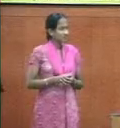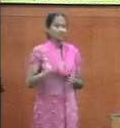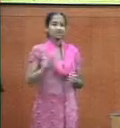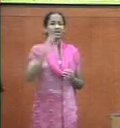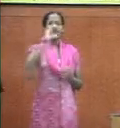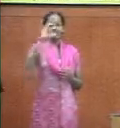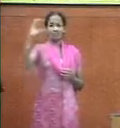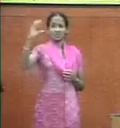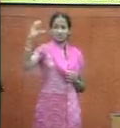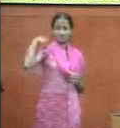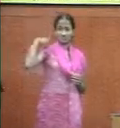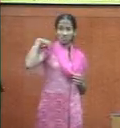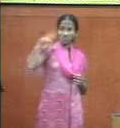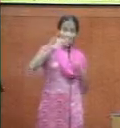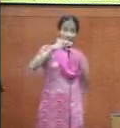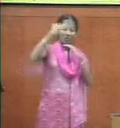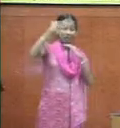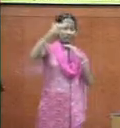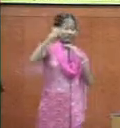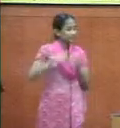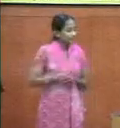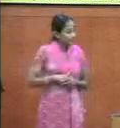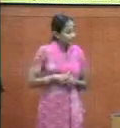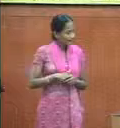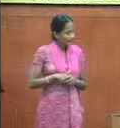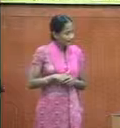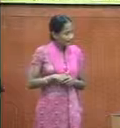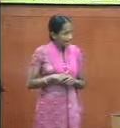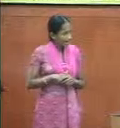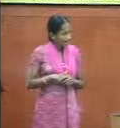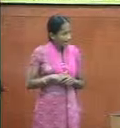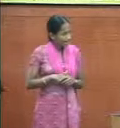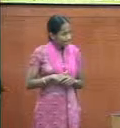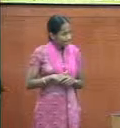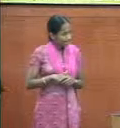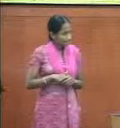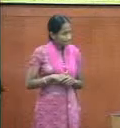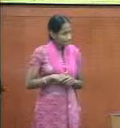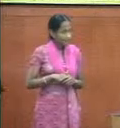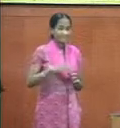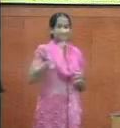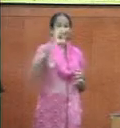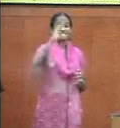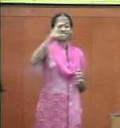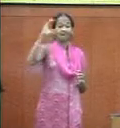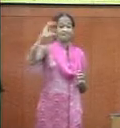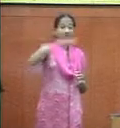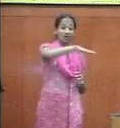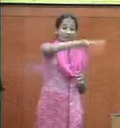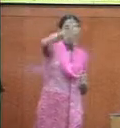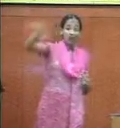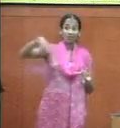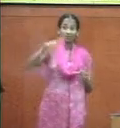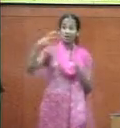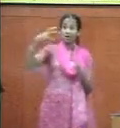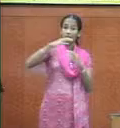wide powers, the powers of a civil court, as far as the entire gamut of actually